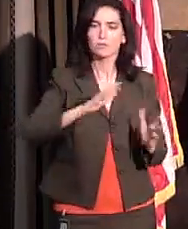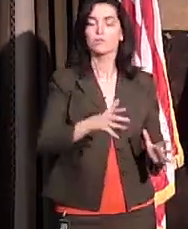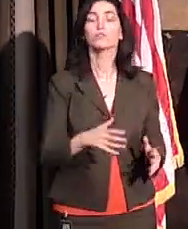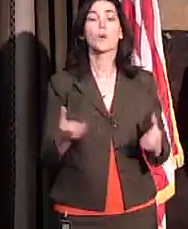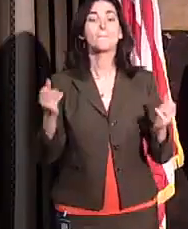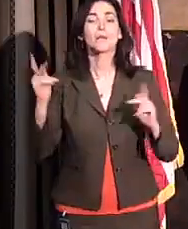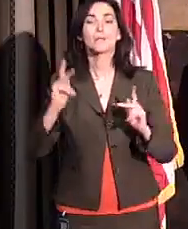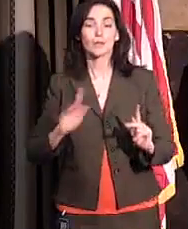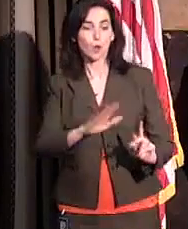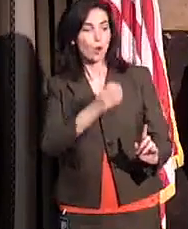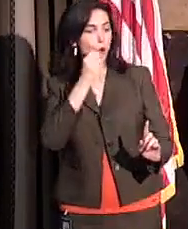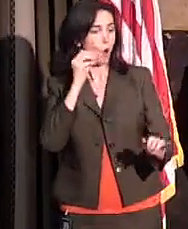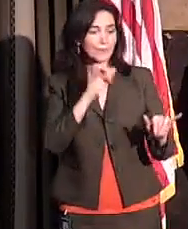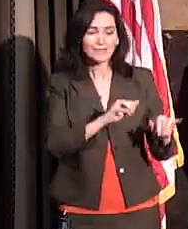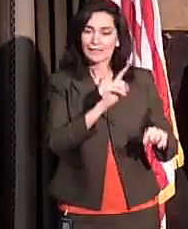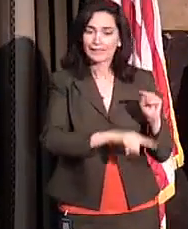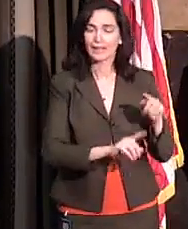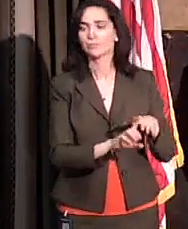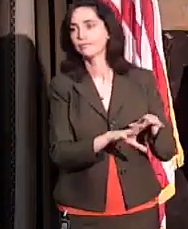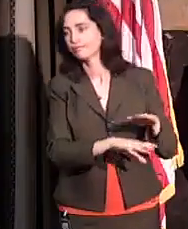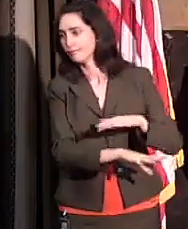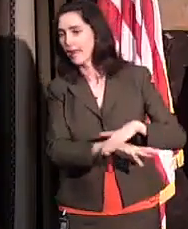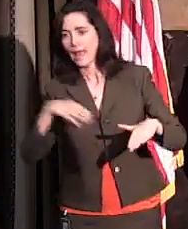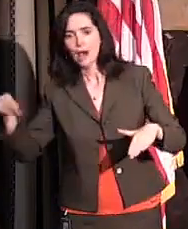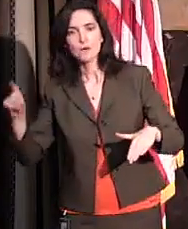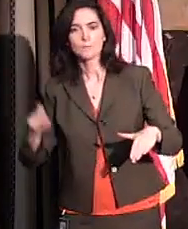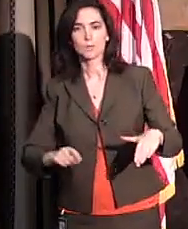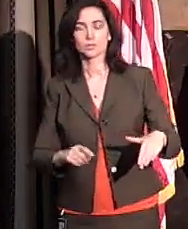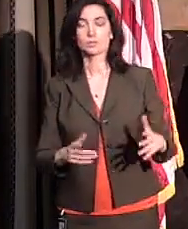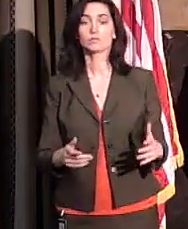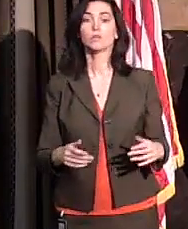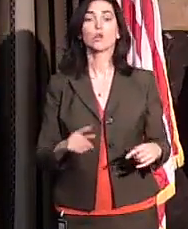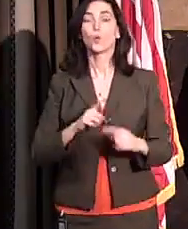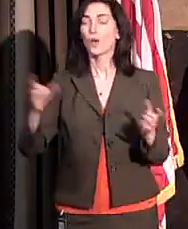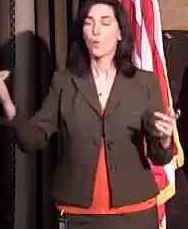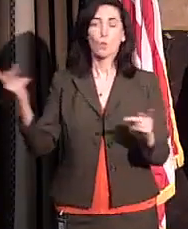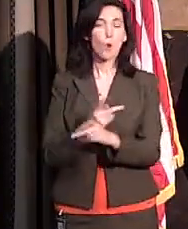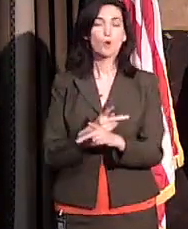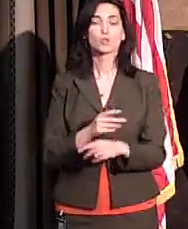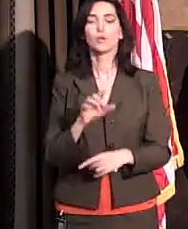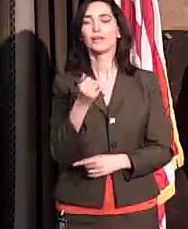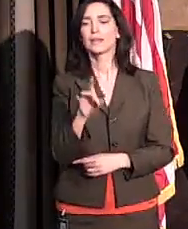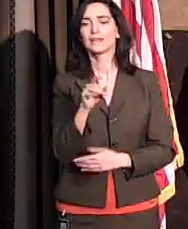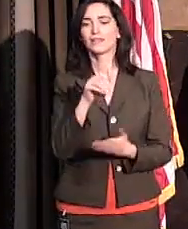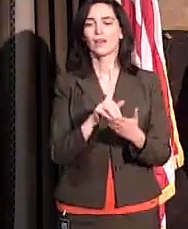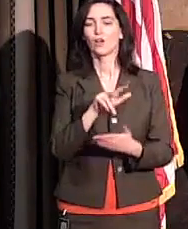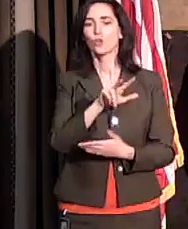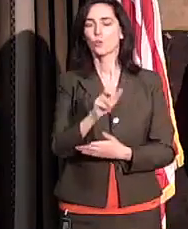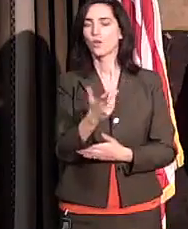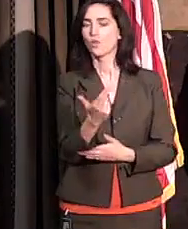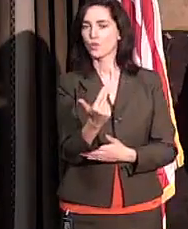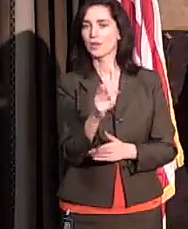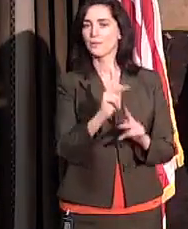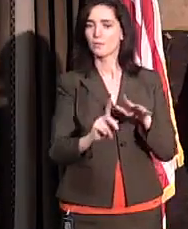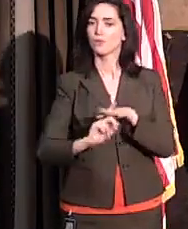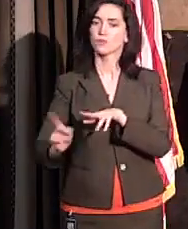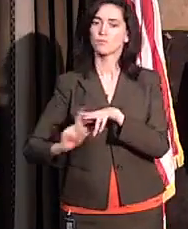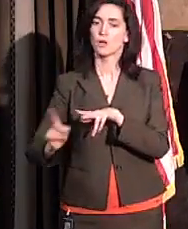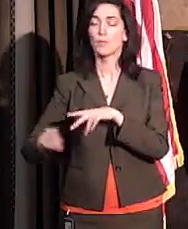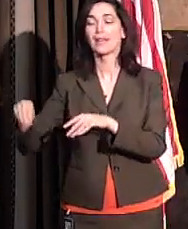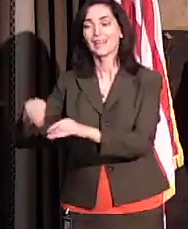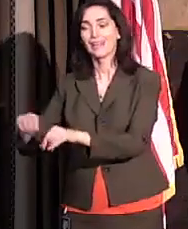displaced from their homes. At the peak of the disasters, there were 18,213 evacuees in Louisiana and in